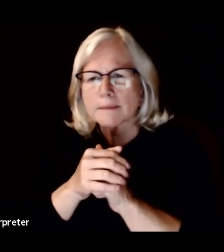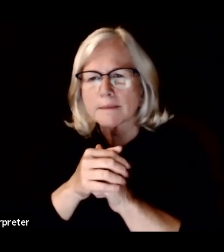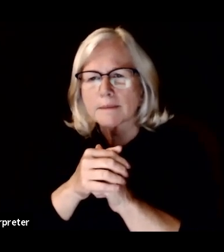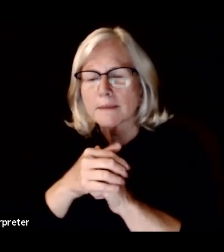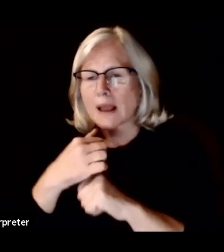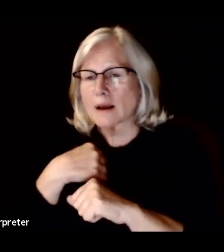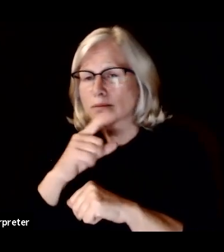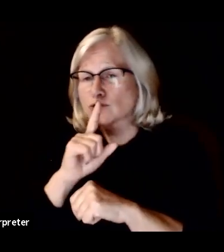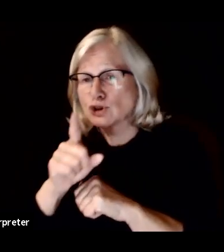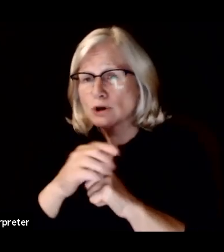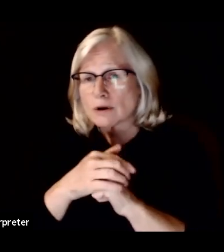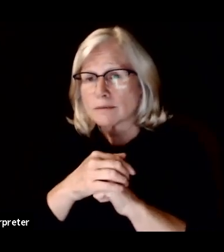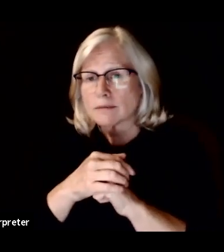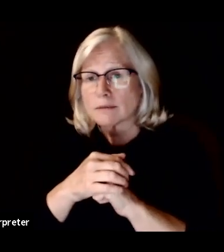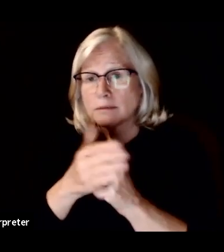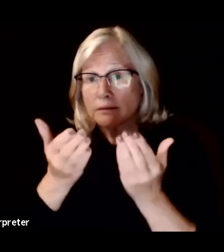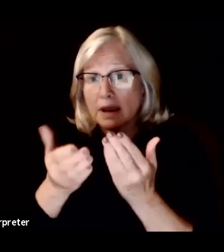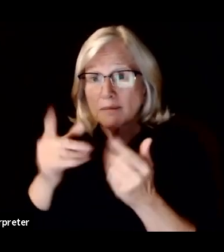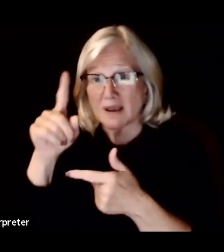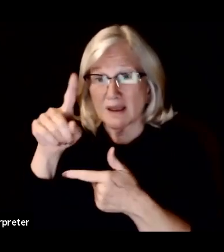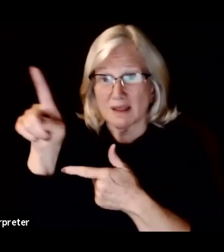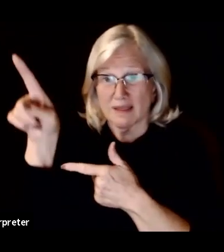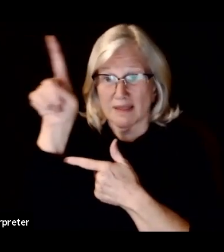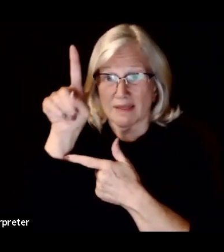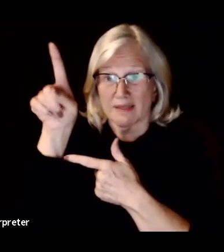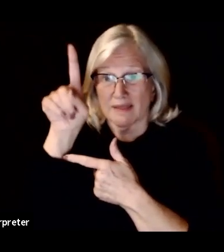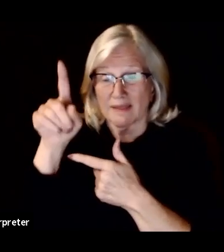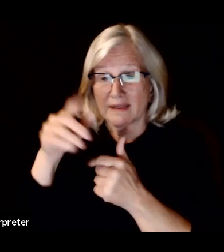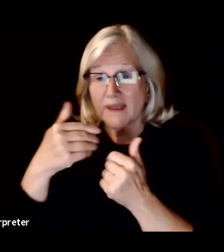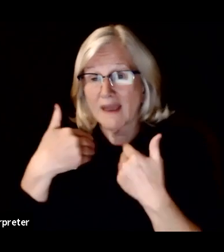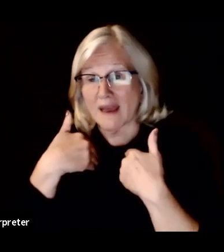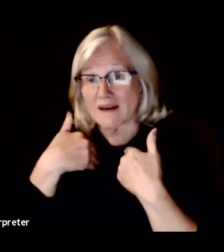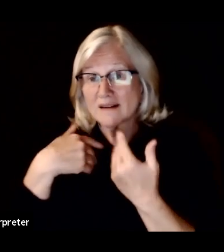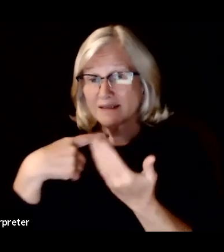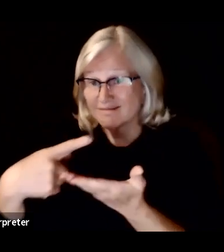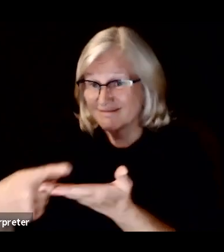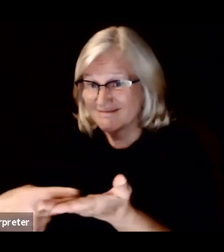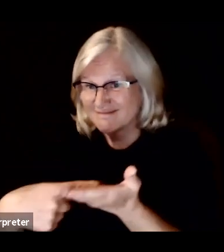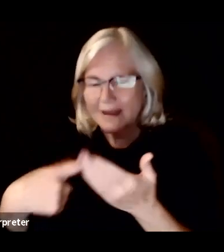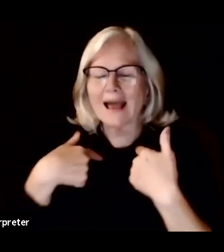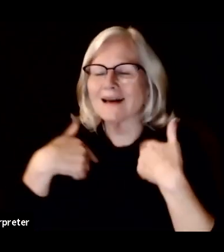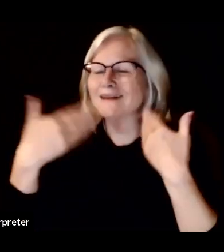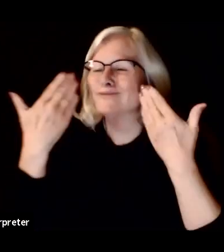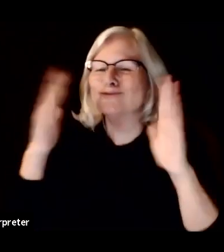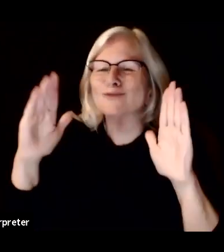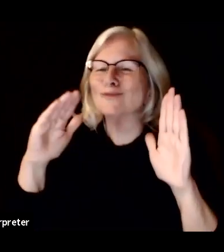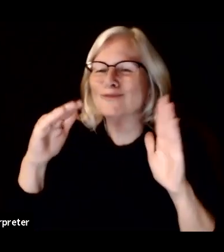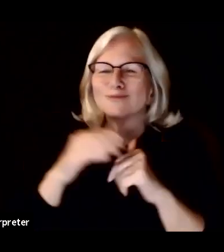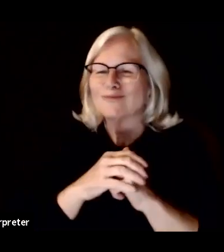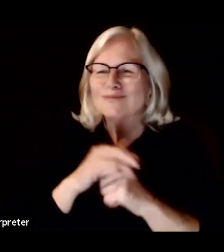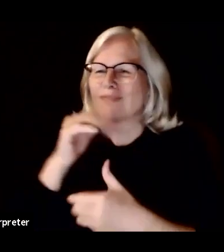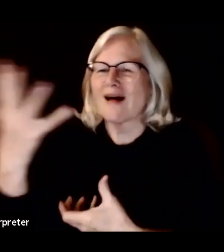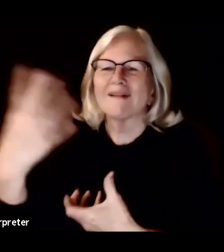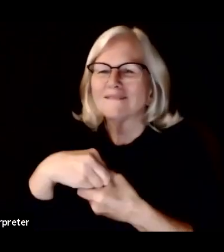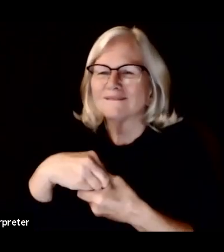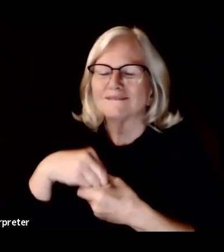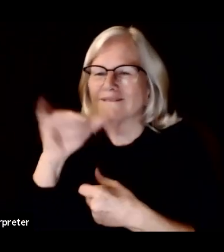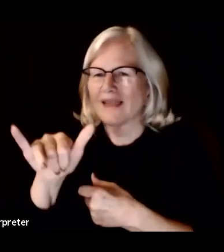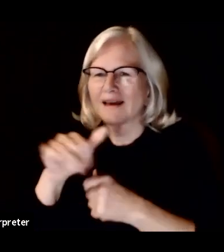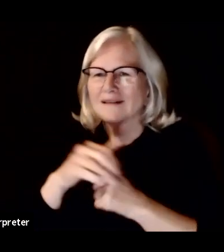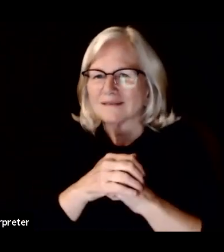having conversations that I'm not directly aware of with event organizers up there. But we just wanted to make it clear what